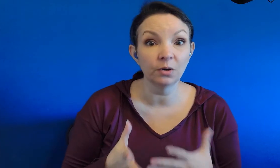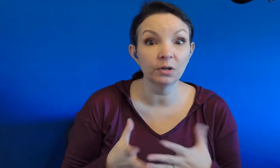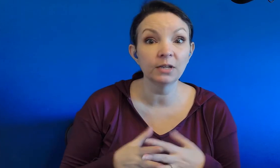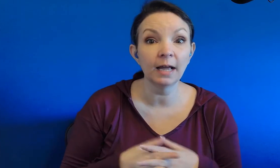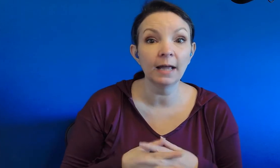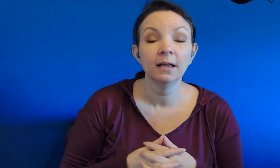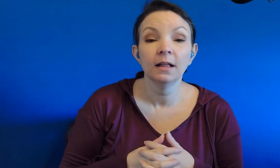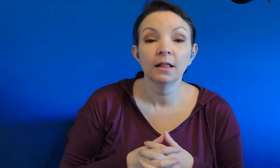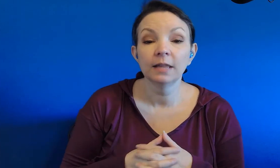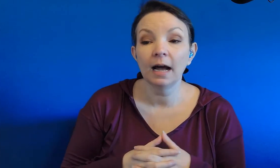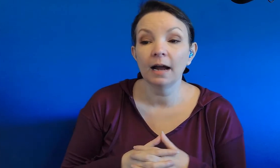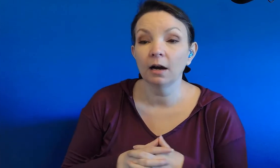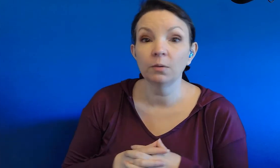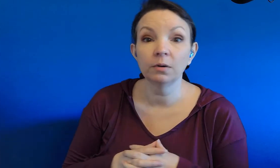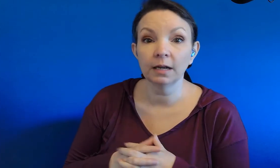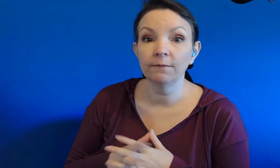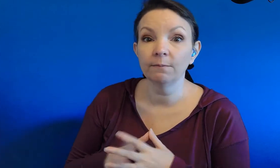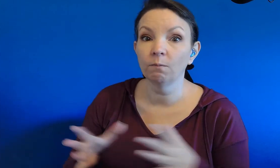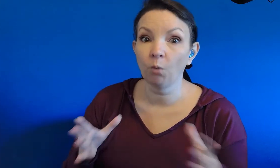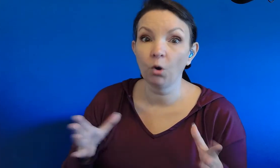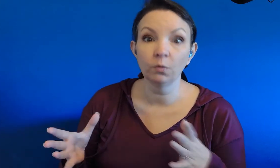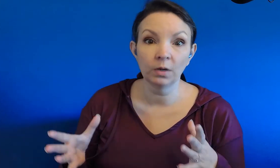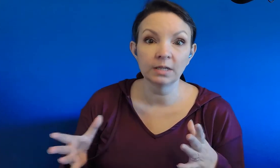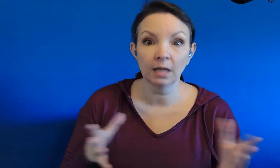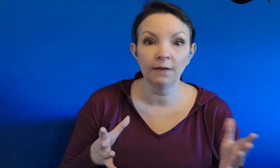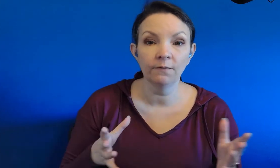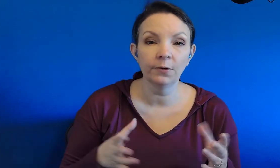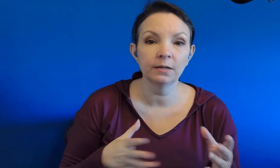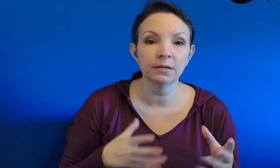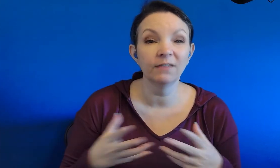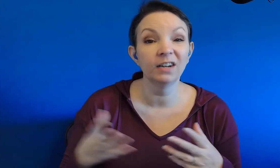today that I will give more than one sign for it to give you an idea.